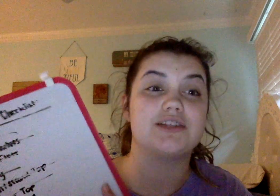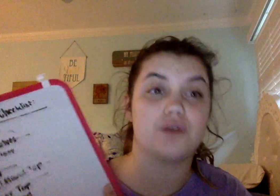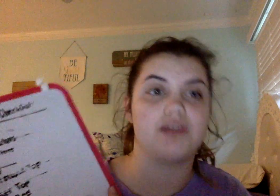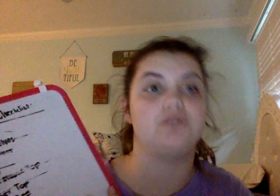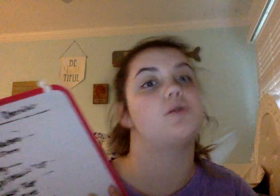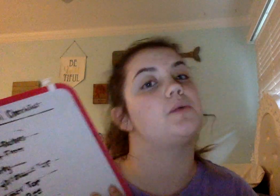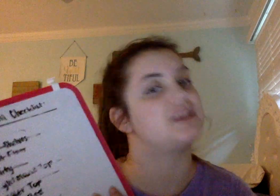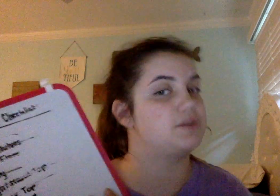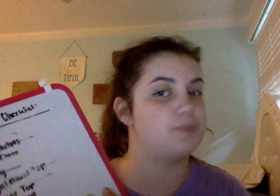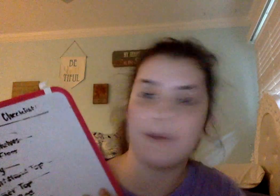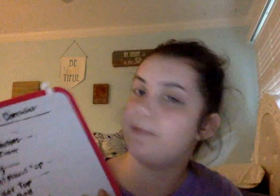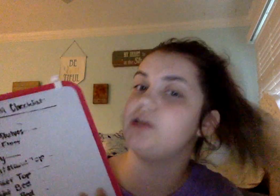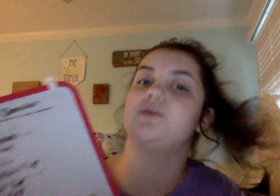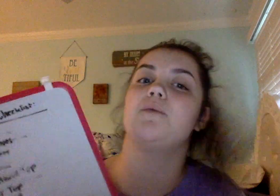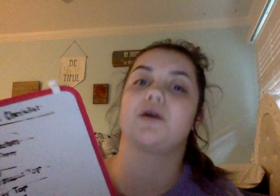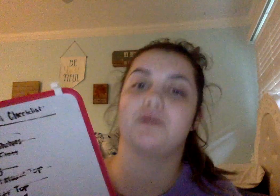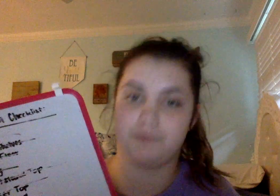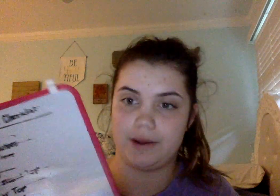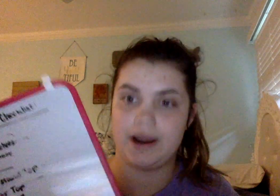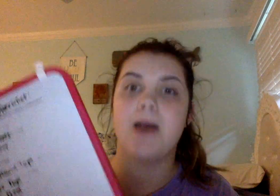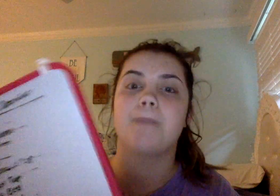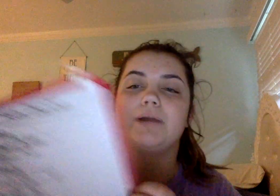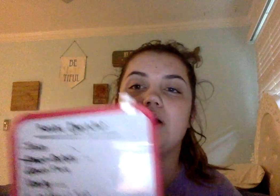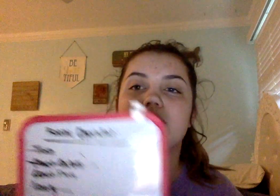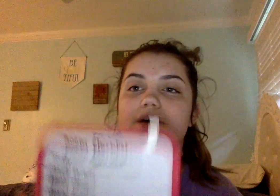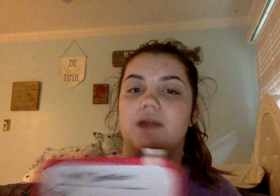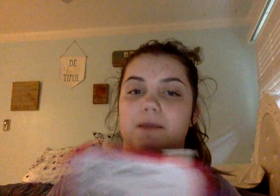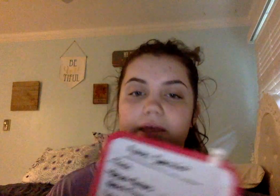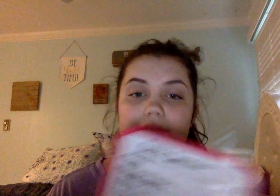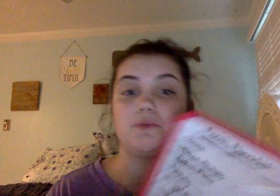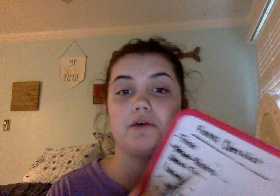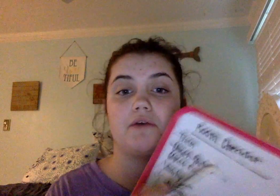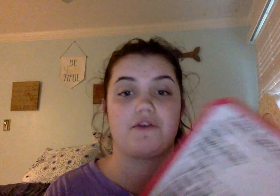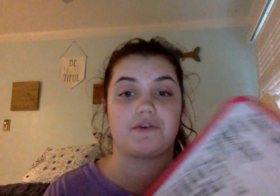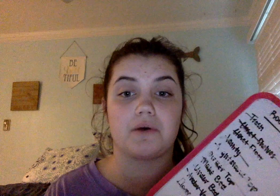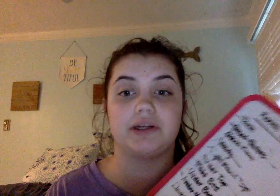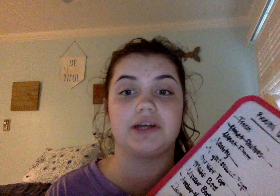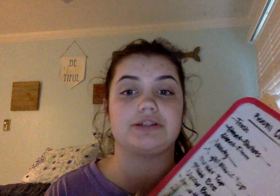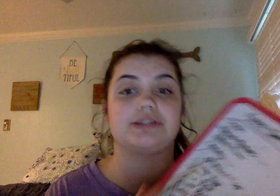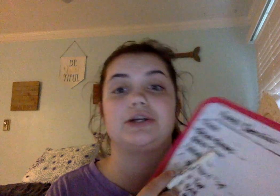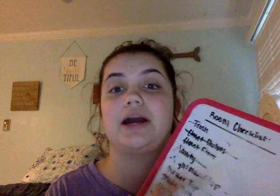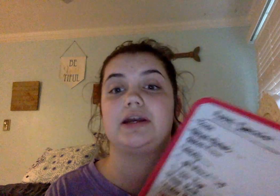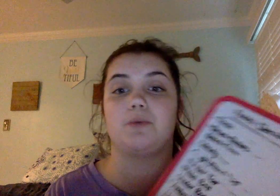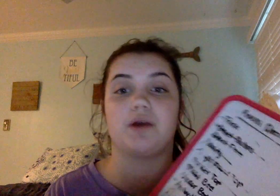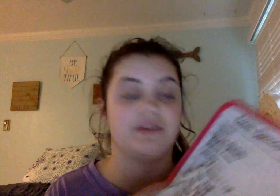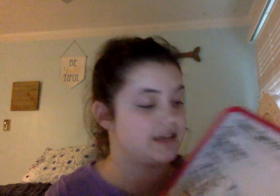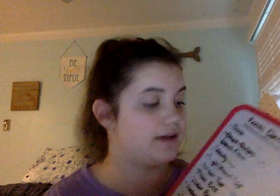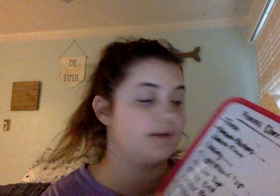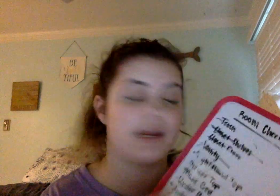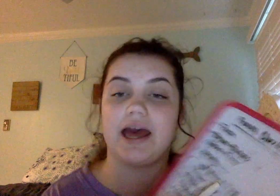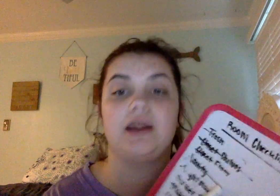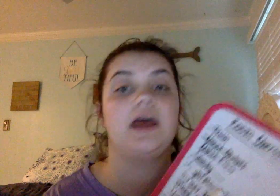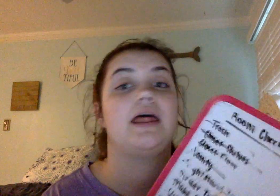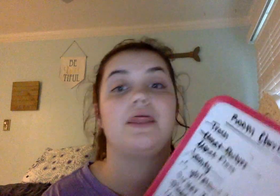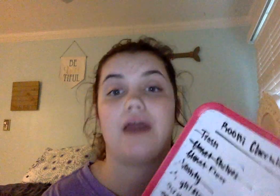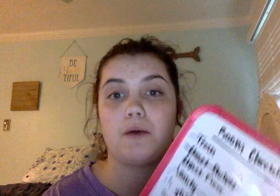great because you don't waste that much paper and you can work through it. But also when I'm doing graphic organizers, trying to work things out in my head, that